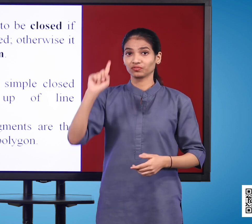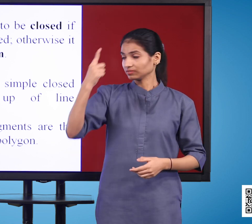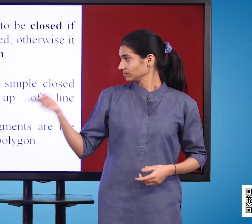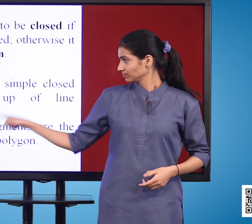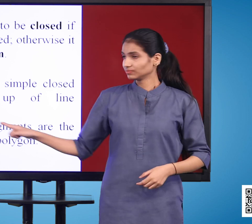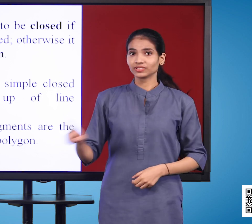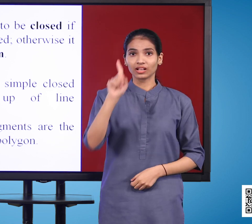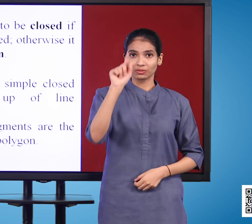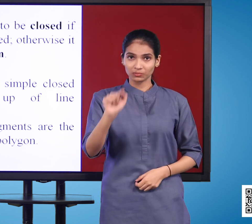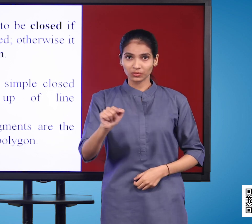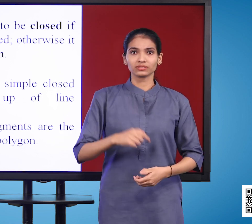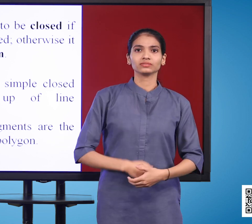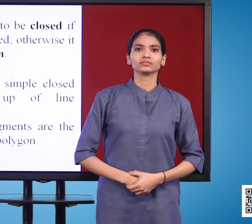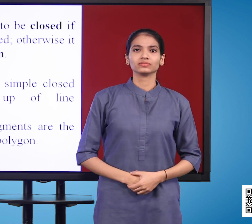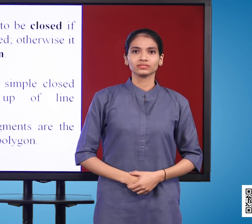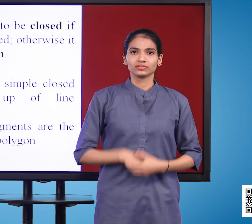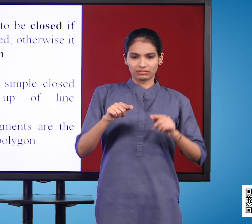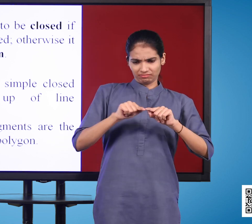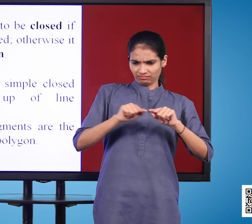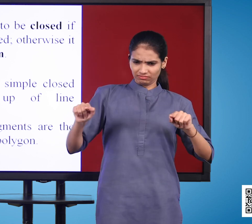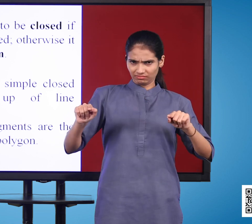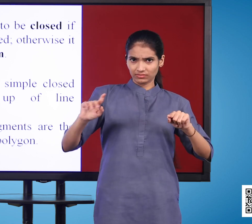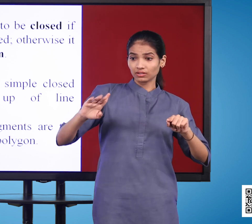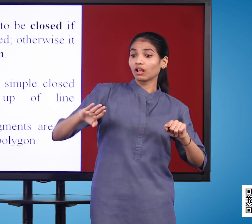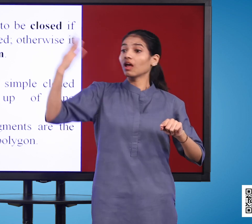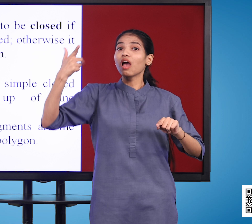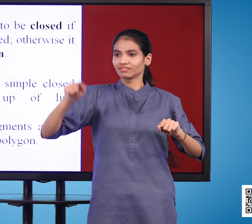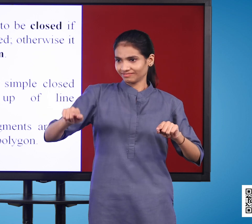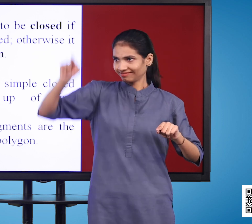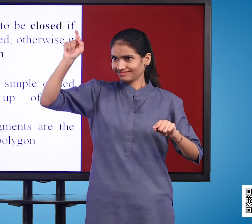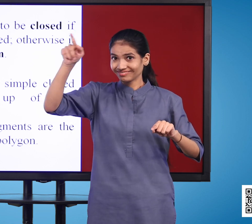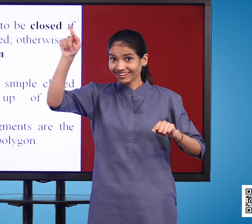Here, 1. The line segments are the sides of the polygon.